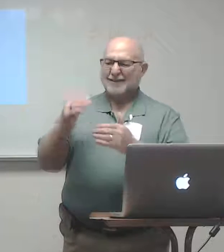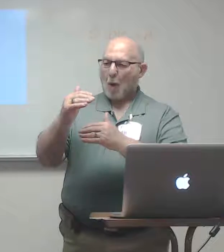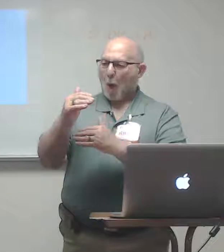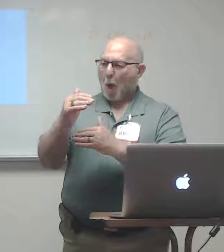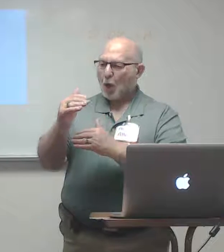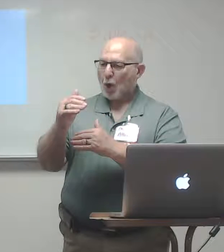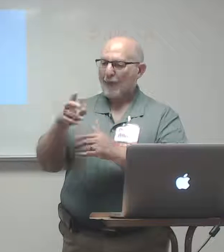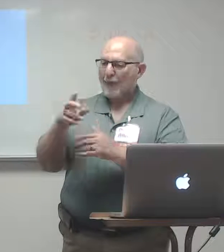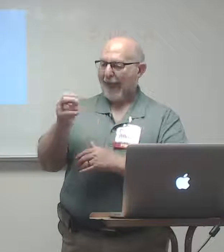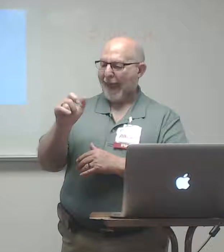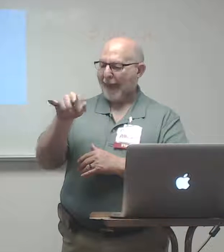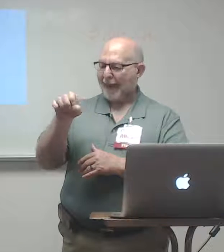Small book,